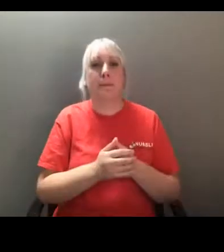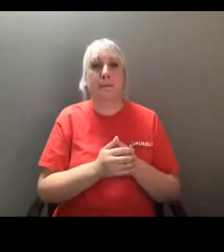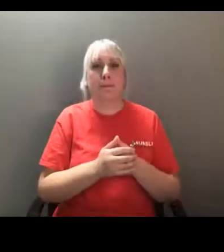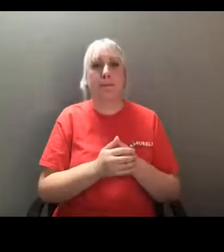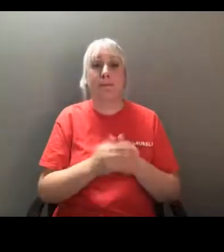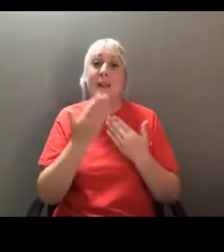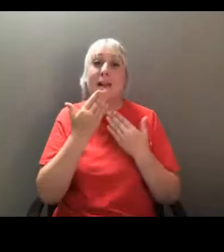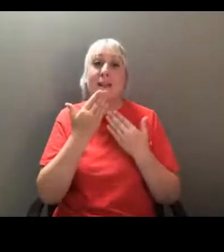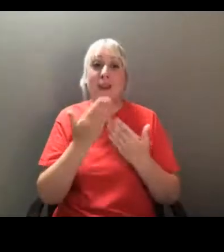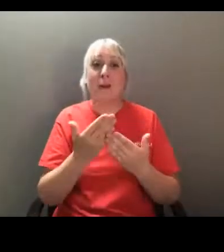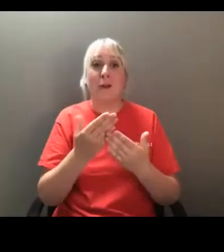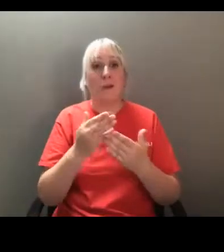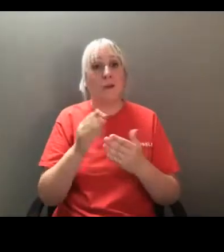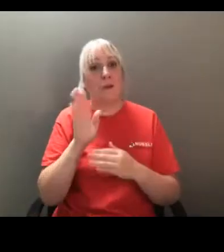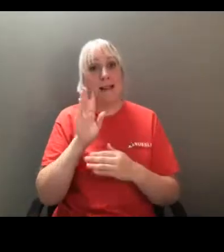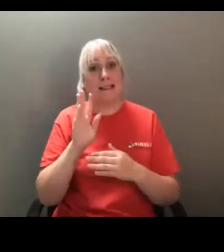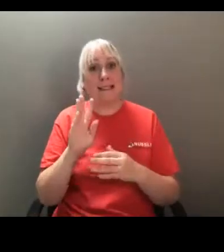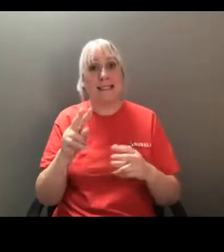for having me.